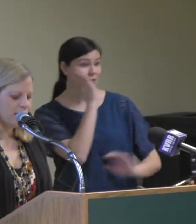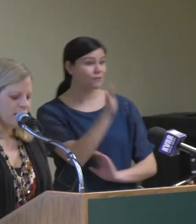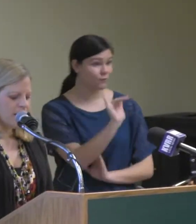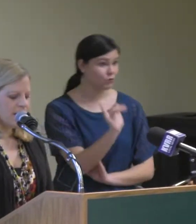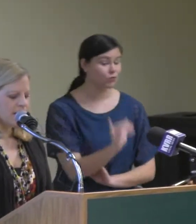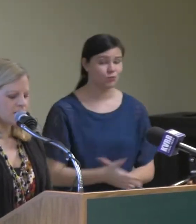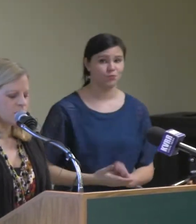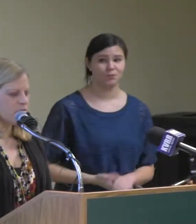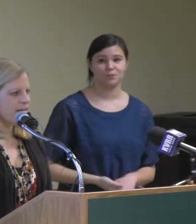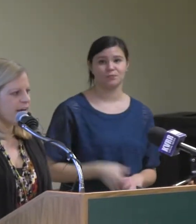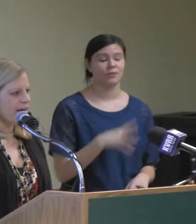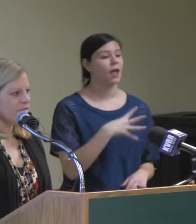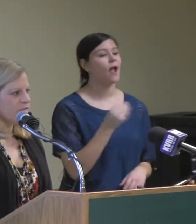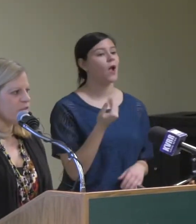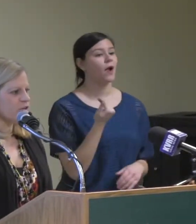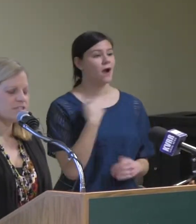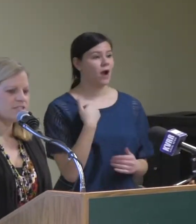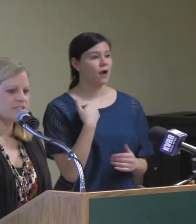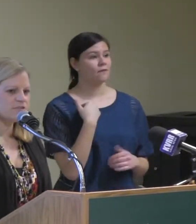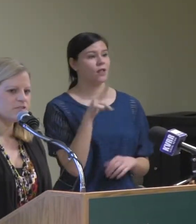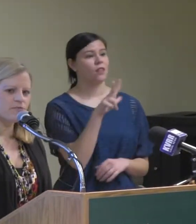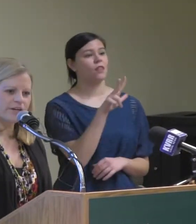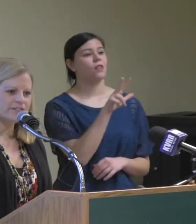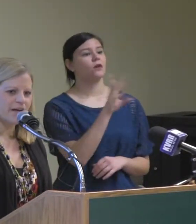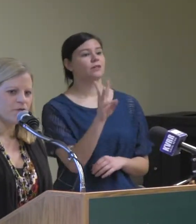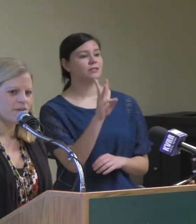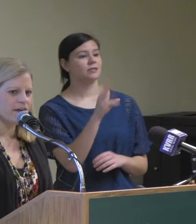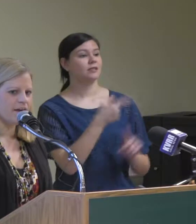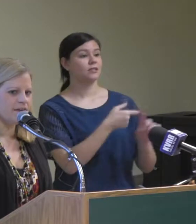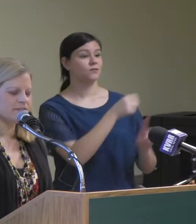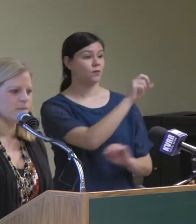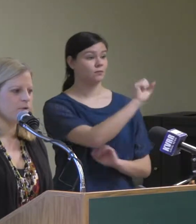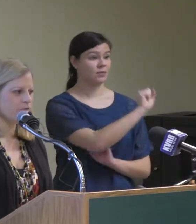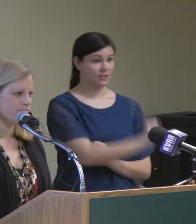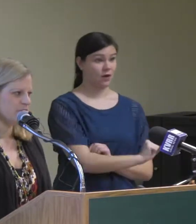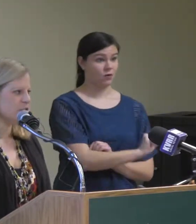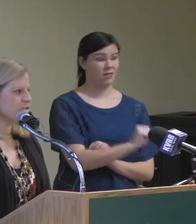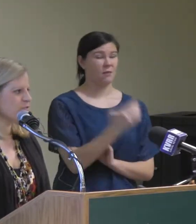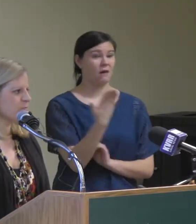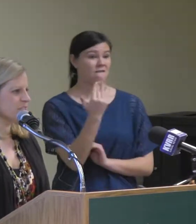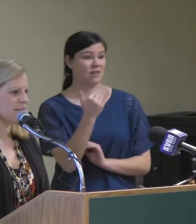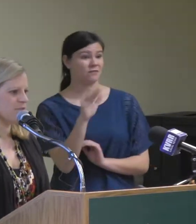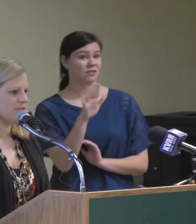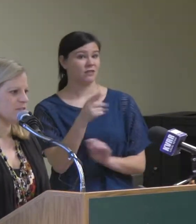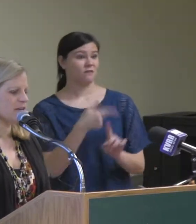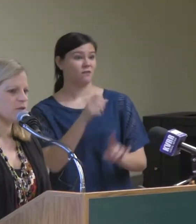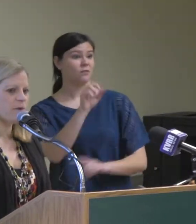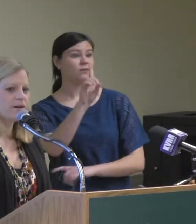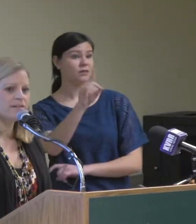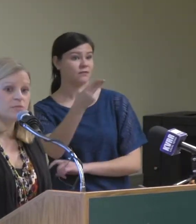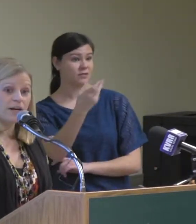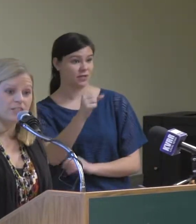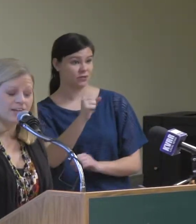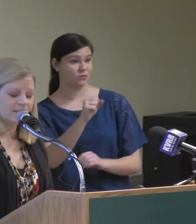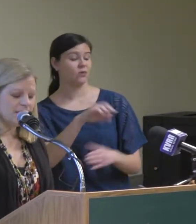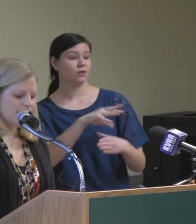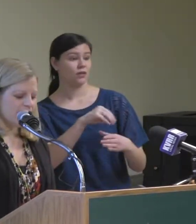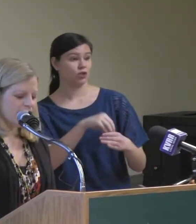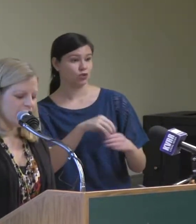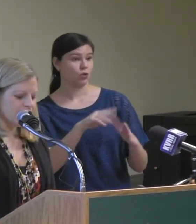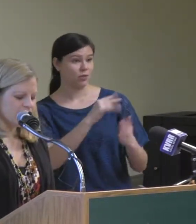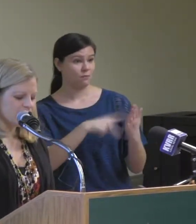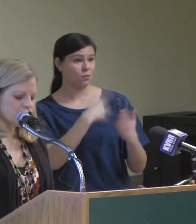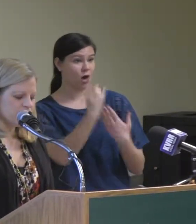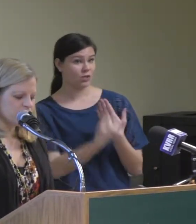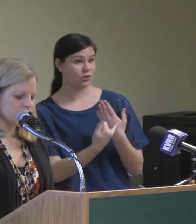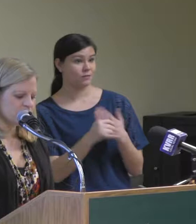well. And we have 36 students from Fargo South and about 15 students from Davies that took part in this project.